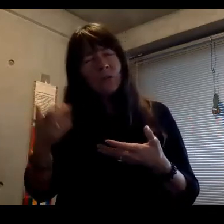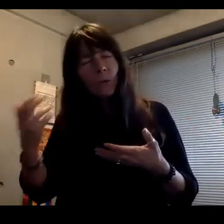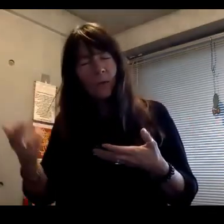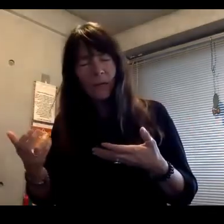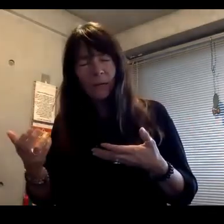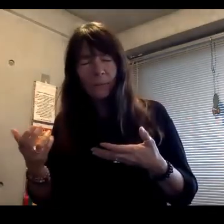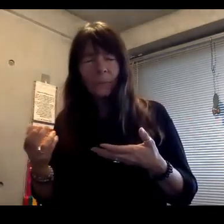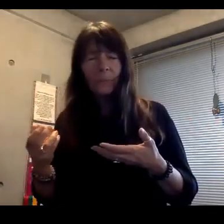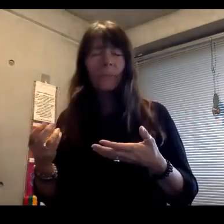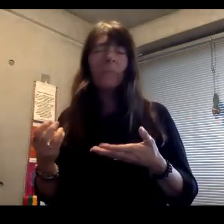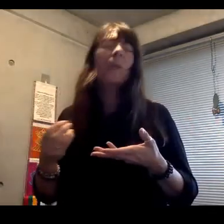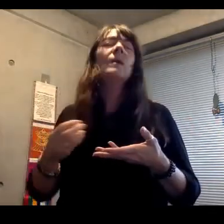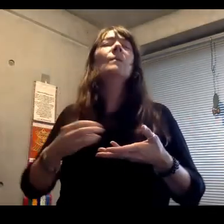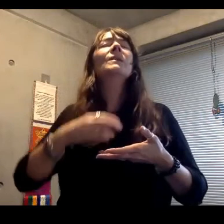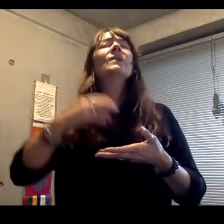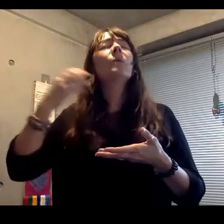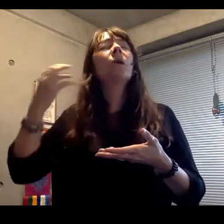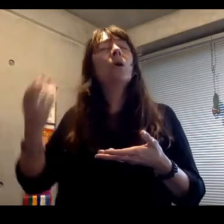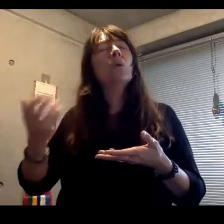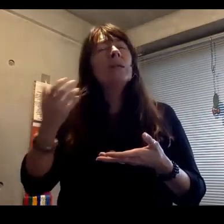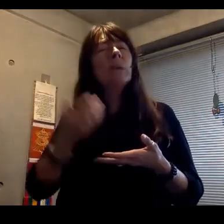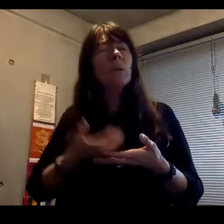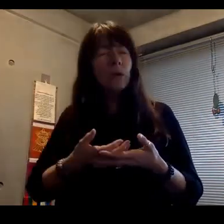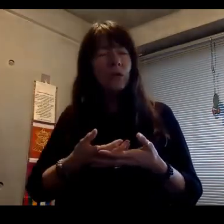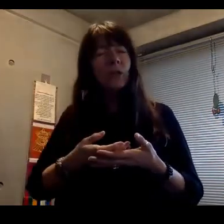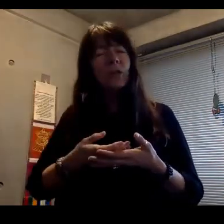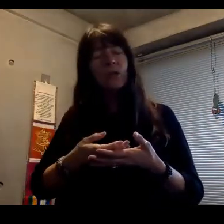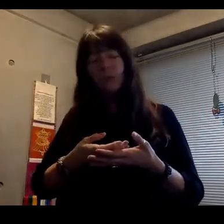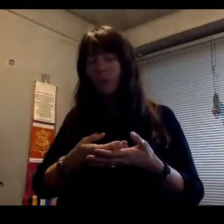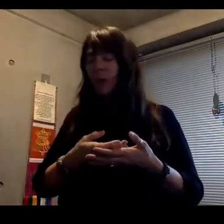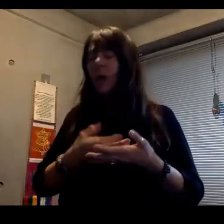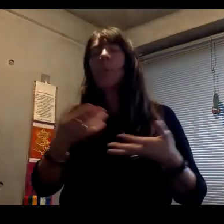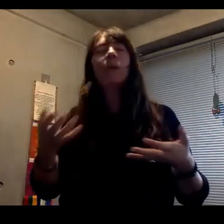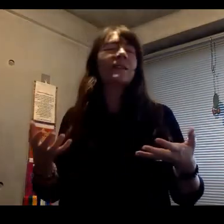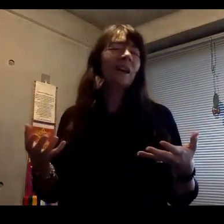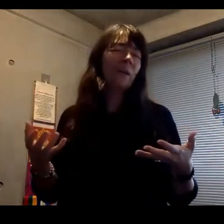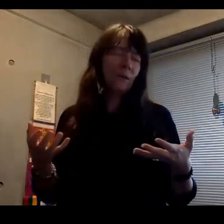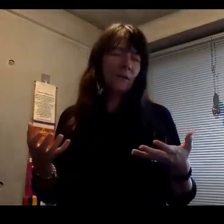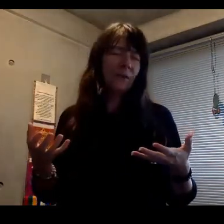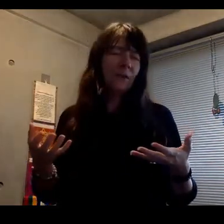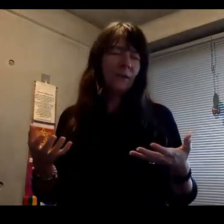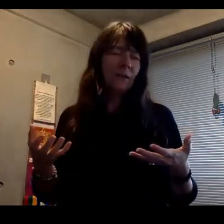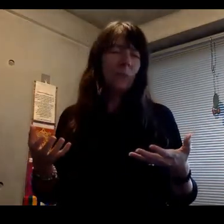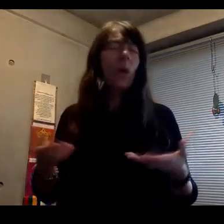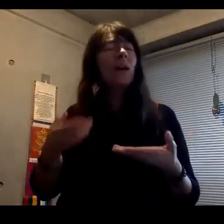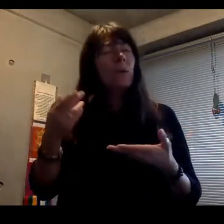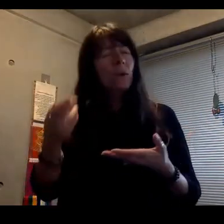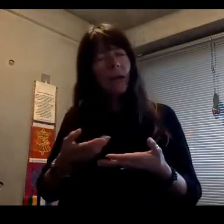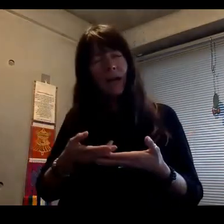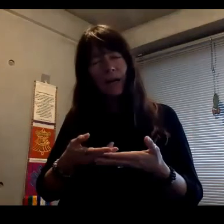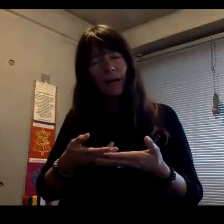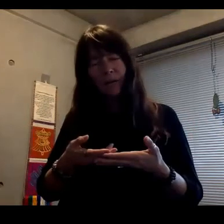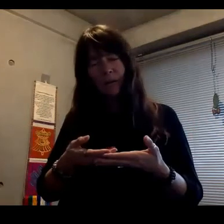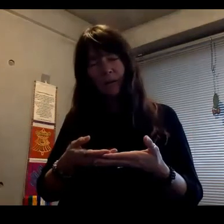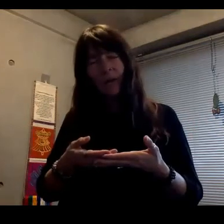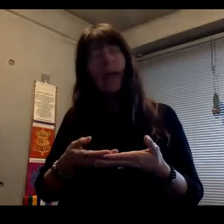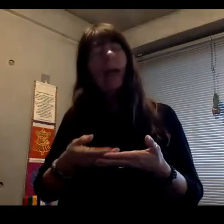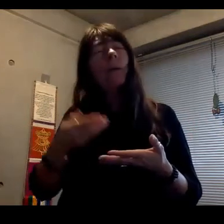their story. They will always be wishing to oppress others while they're